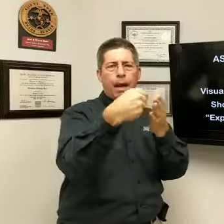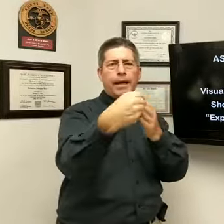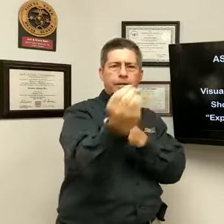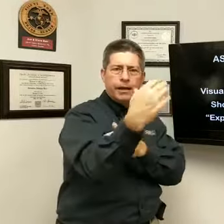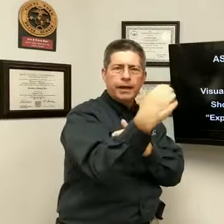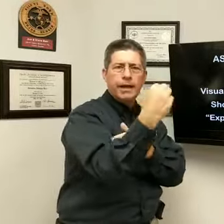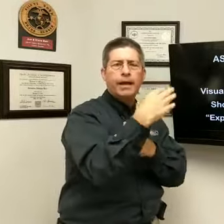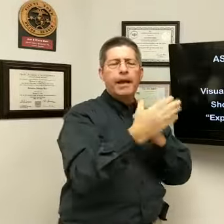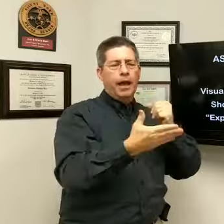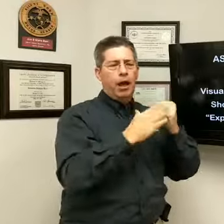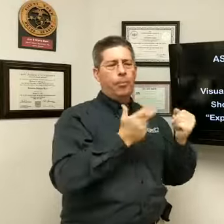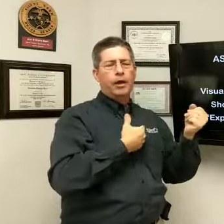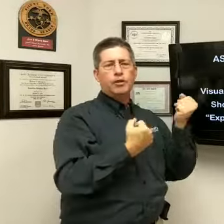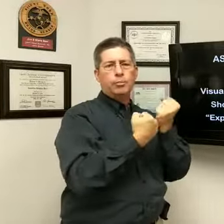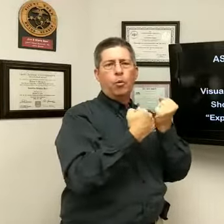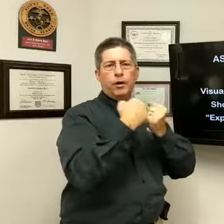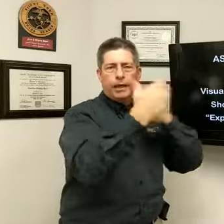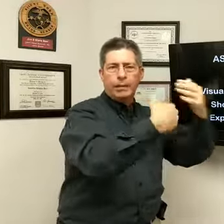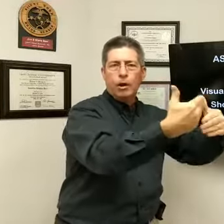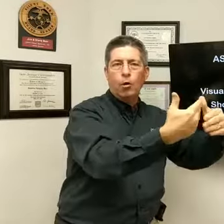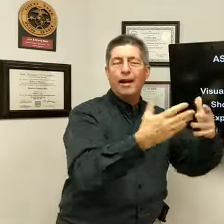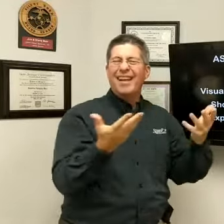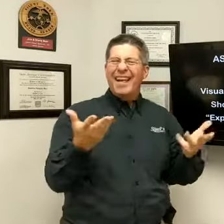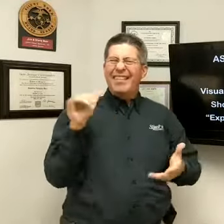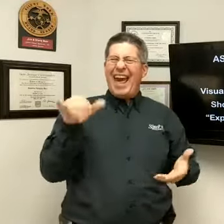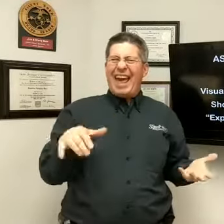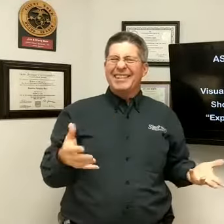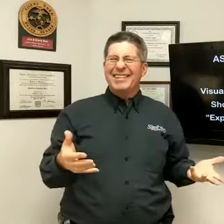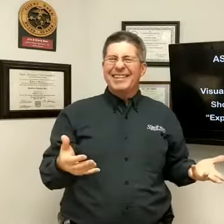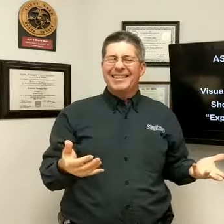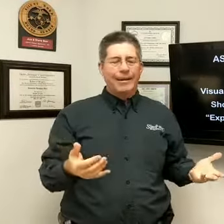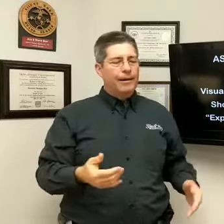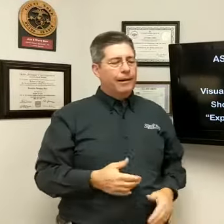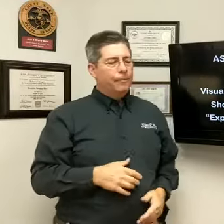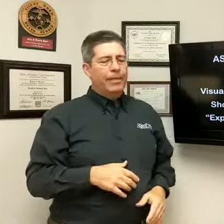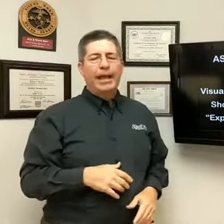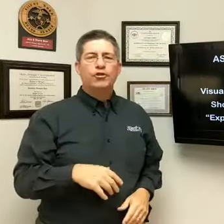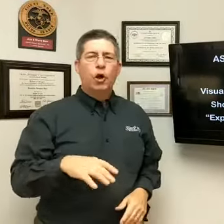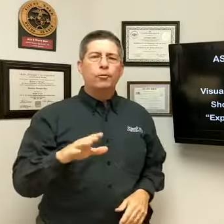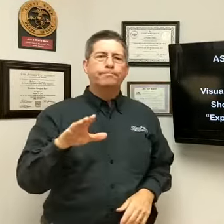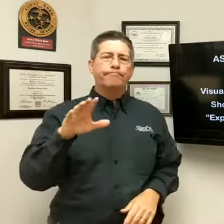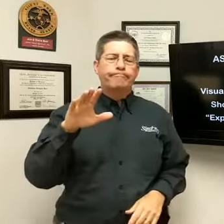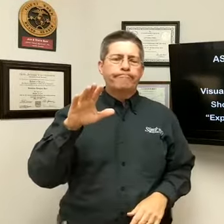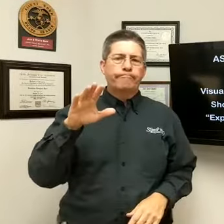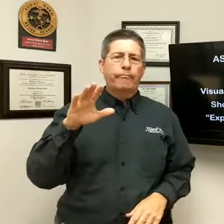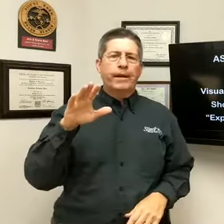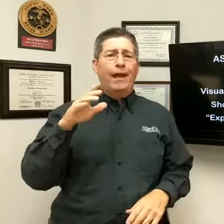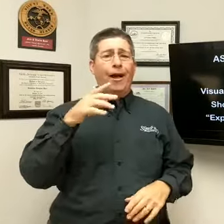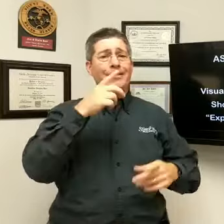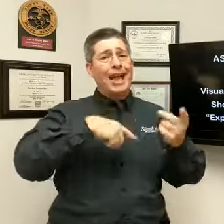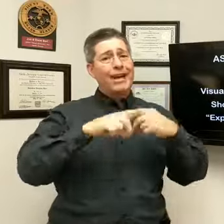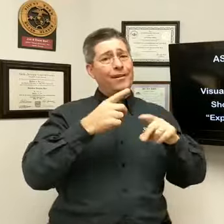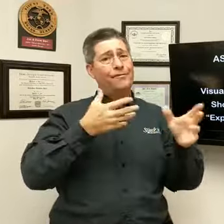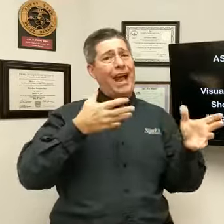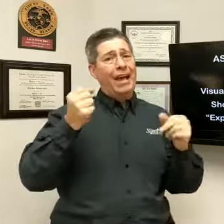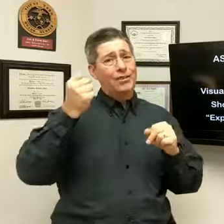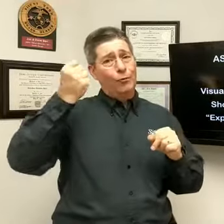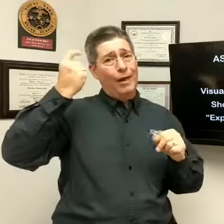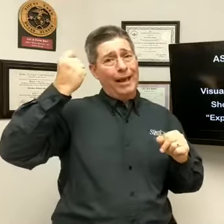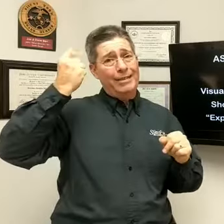send it in, help us support to keep going. That. And so, now I signed it fast, I realize that.